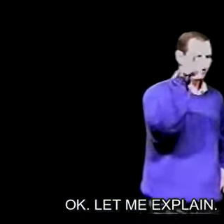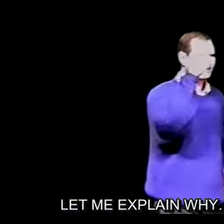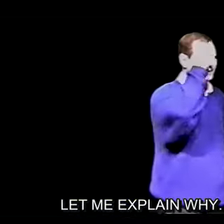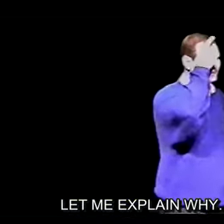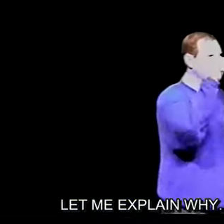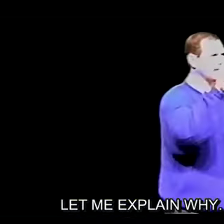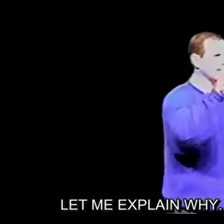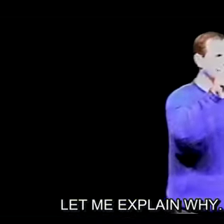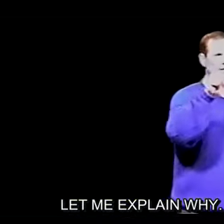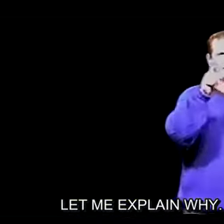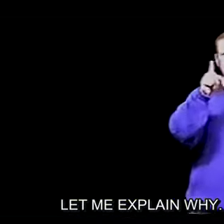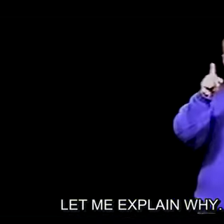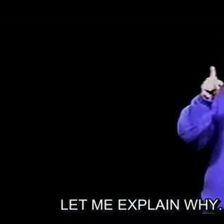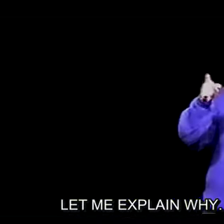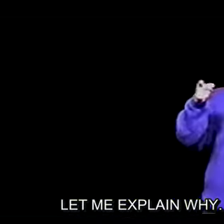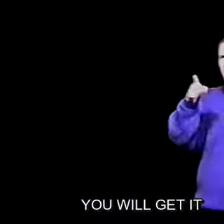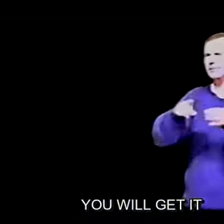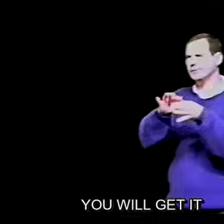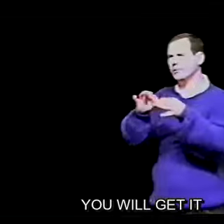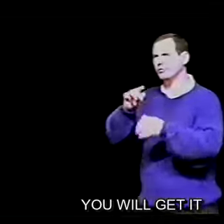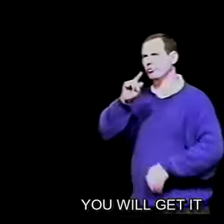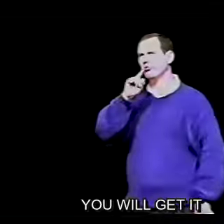You will get it once I tell you this story.